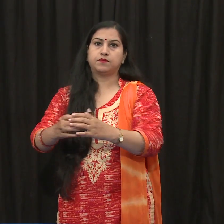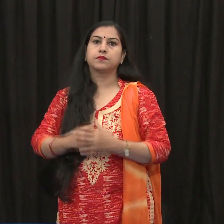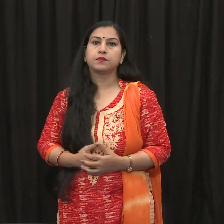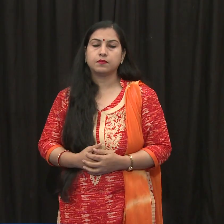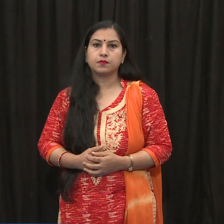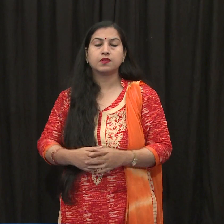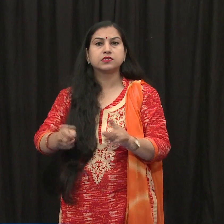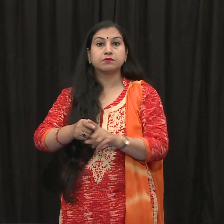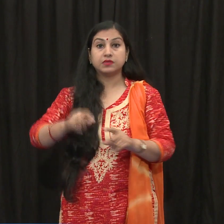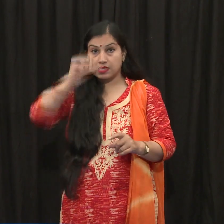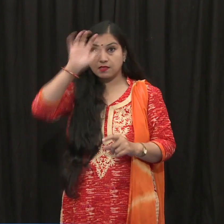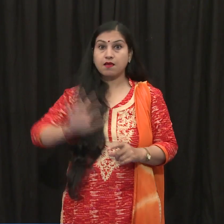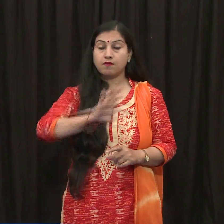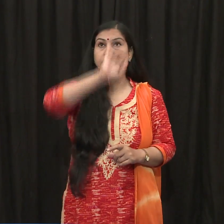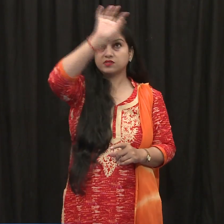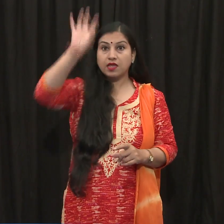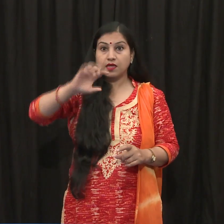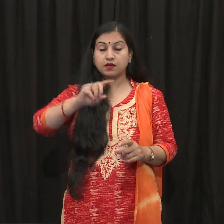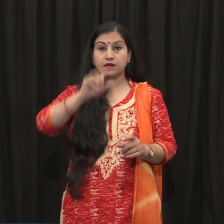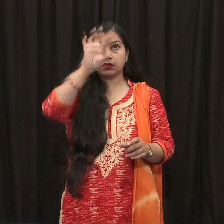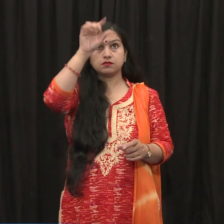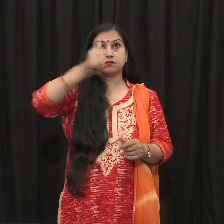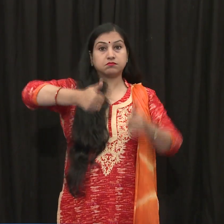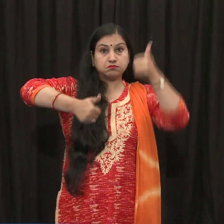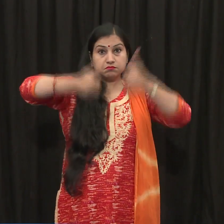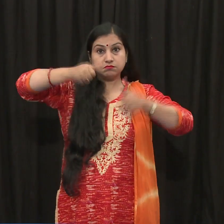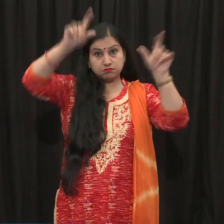and also the eminent lawyers